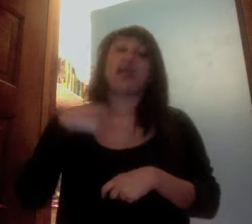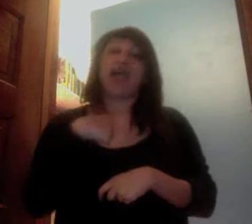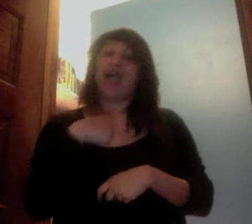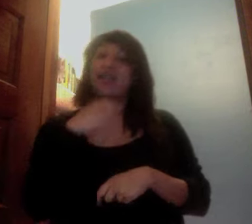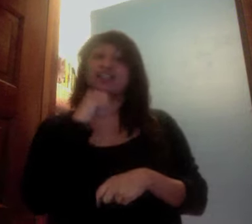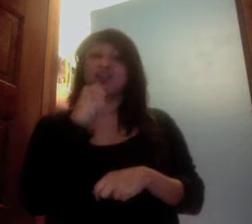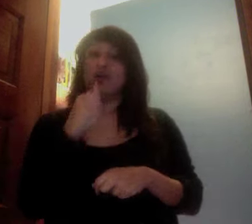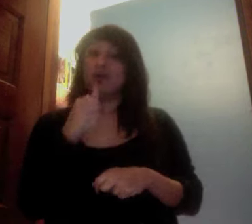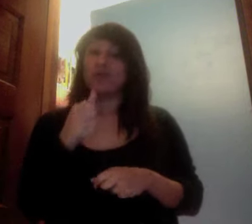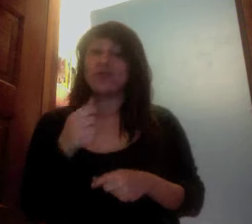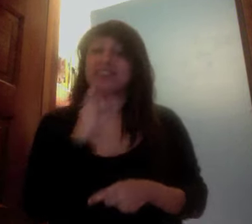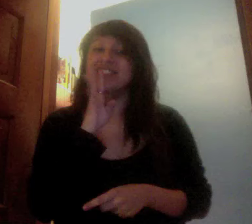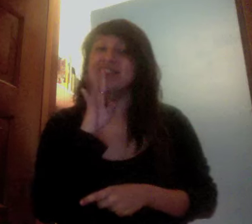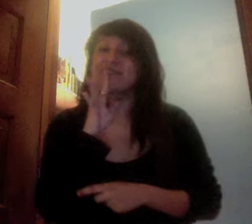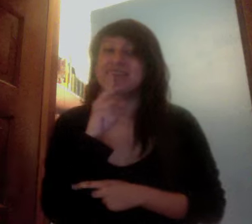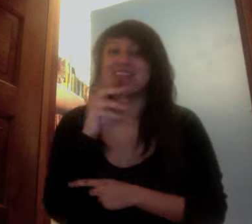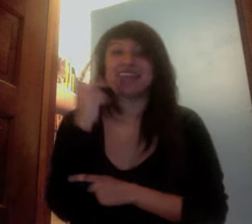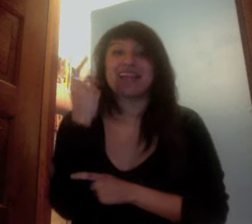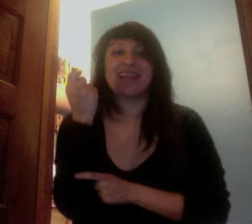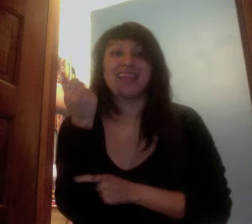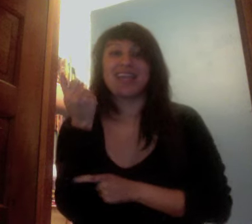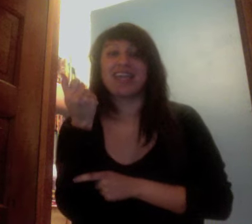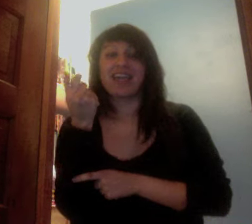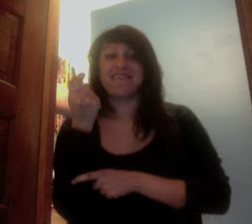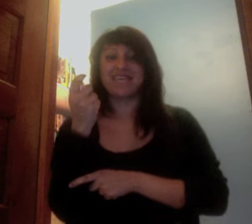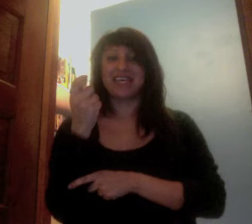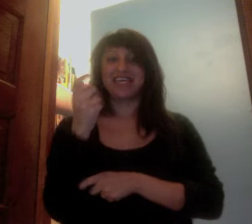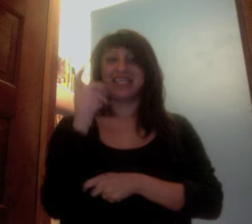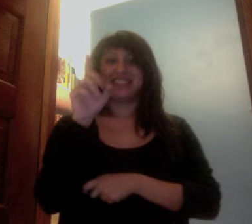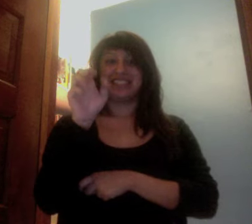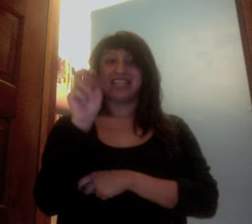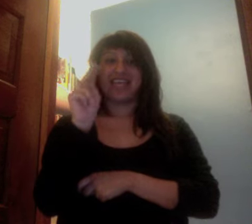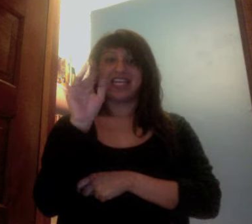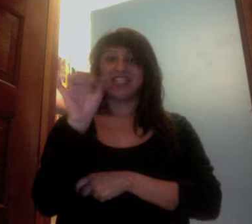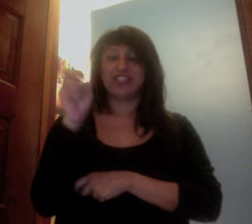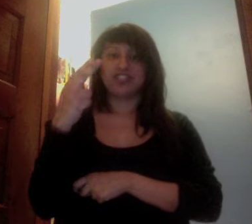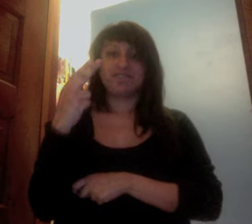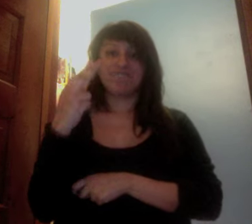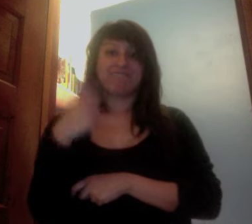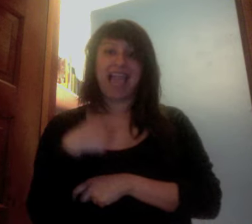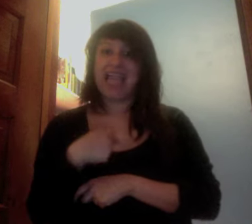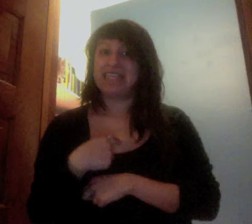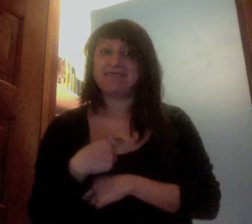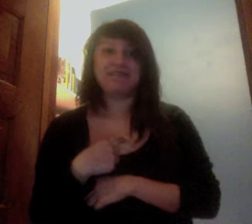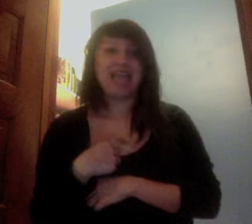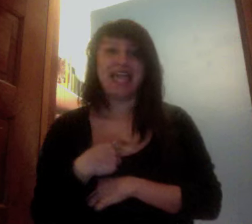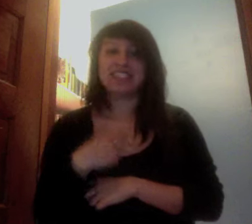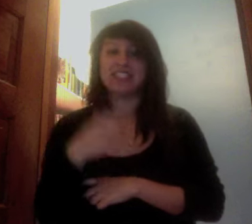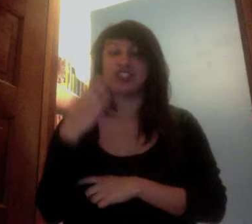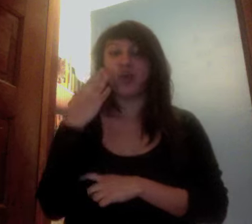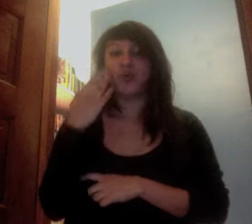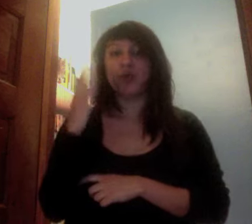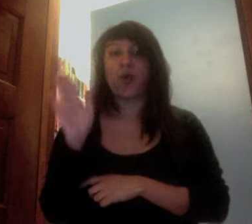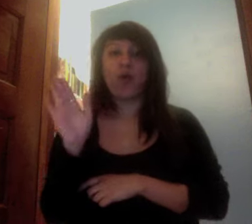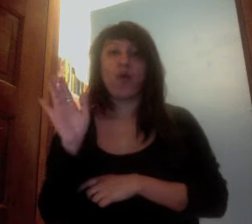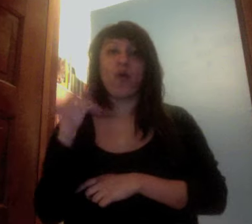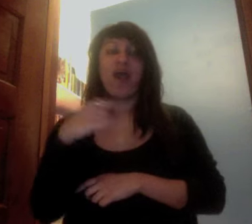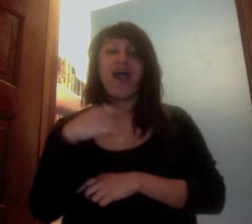I don't know. I never learned. Danish is closely related to Swedish and Norwegian, but I don't know either of those languages